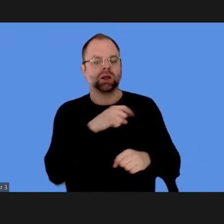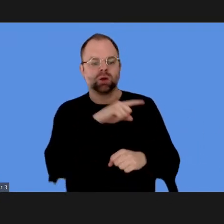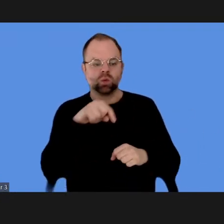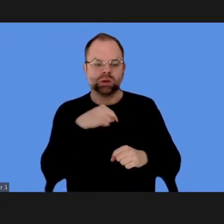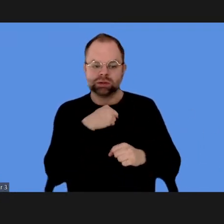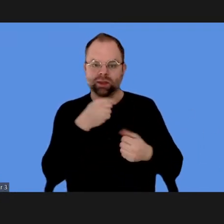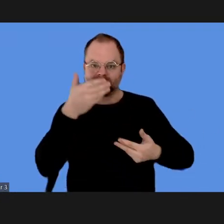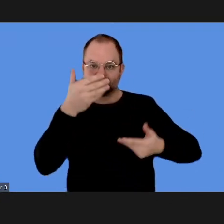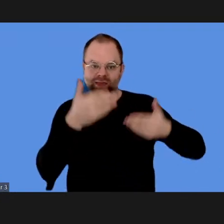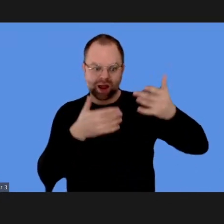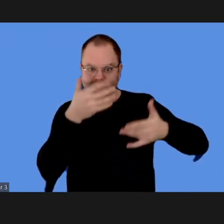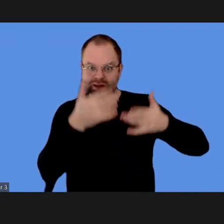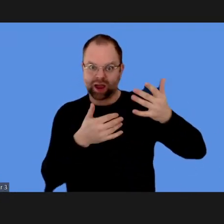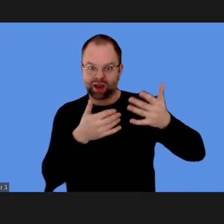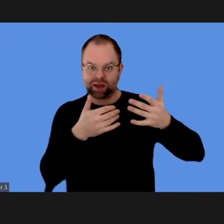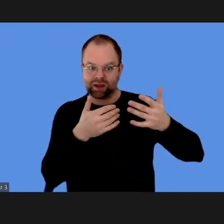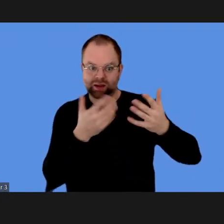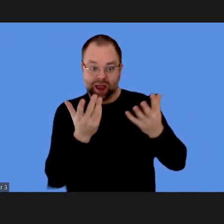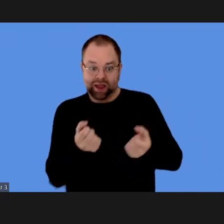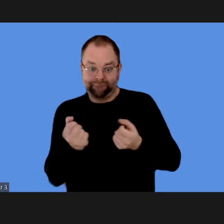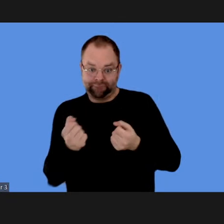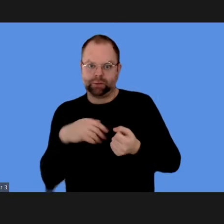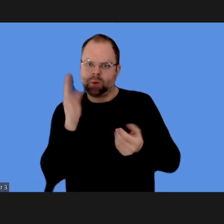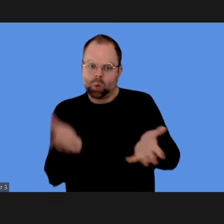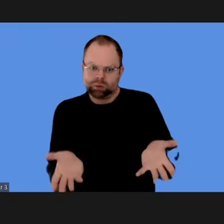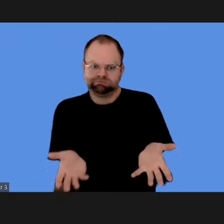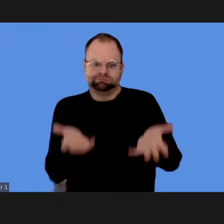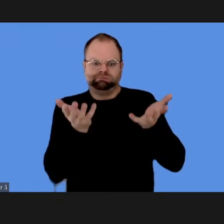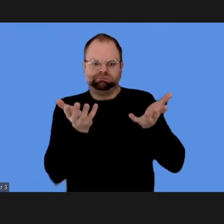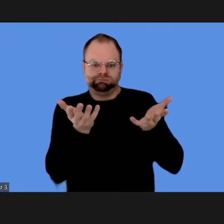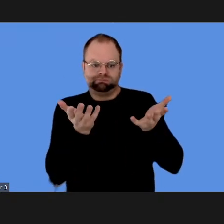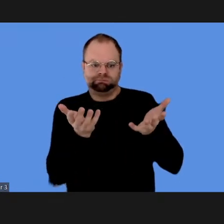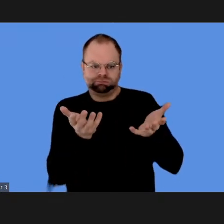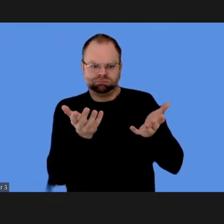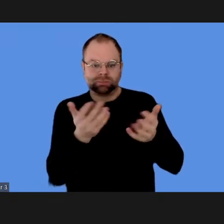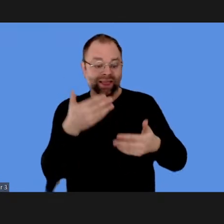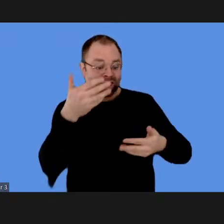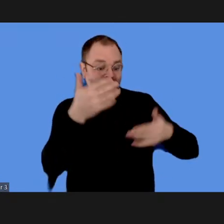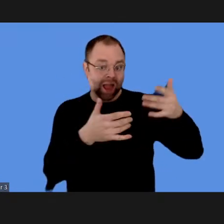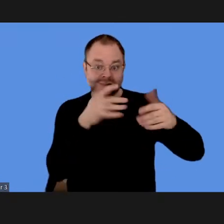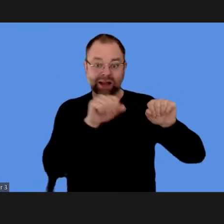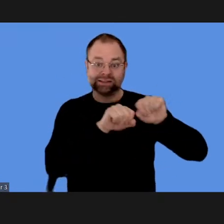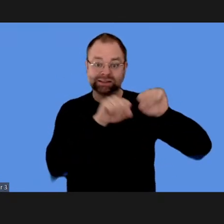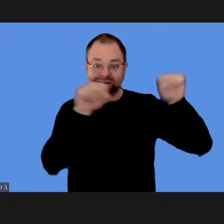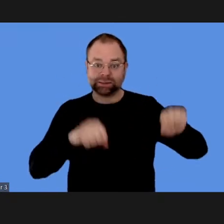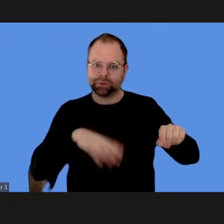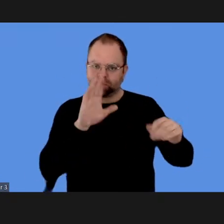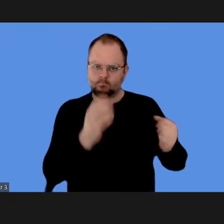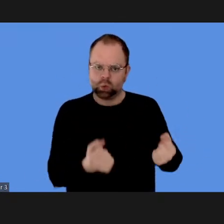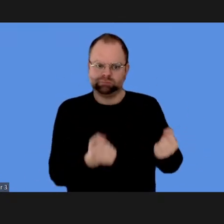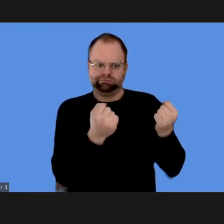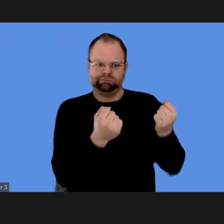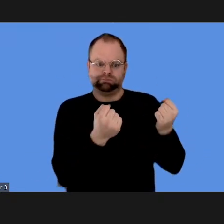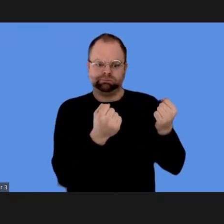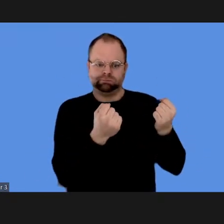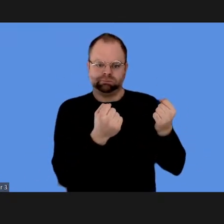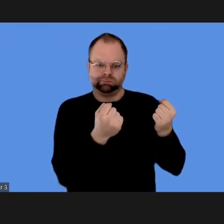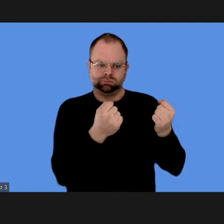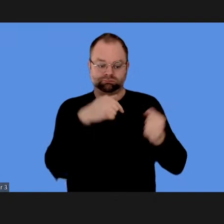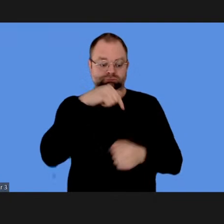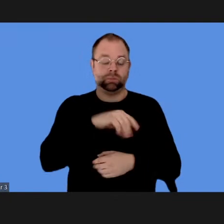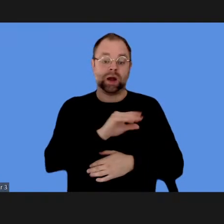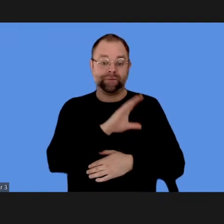to complement the existing gaps. And then more specifically, we'll just share some insights we